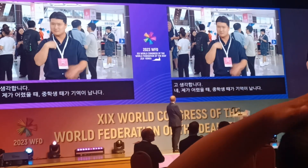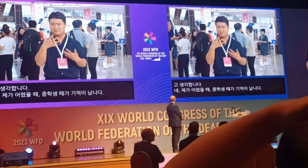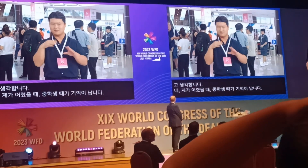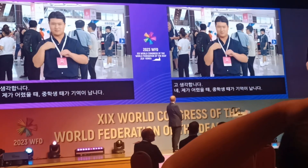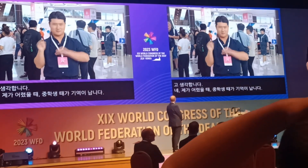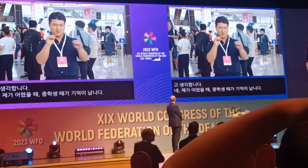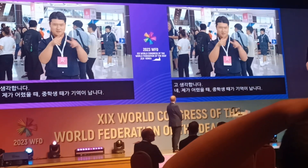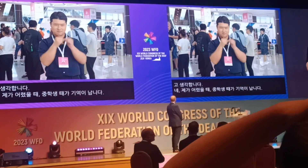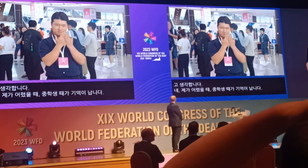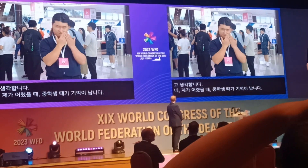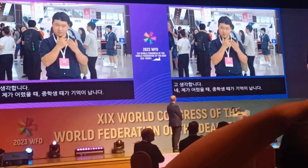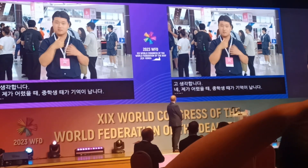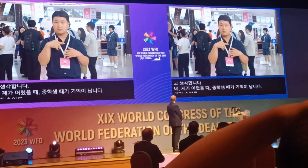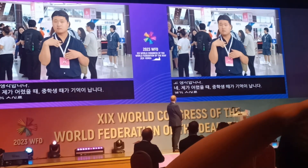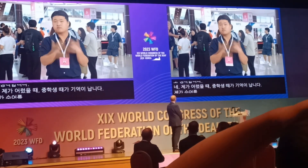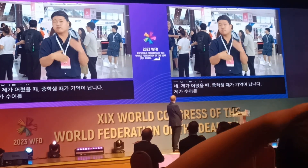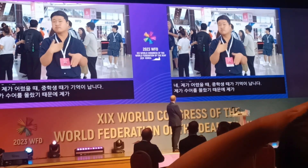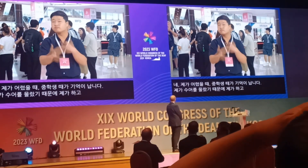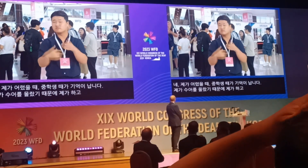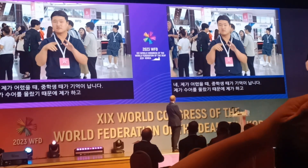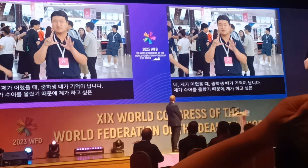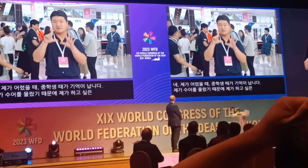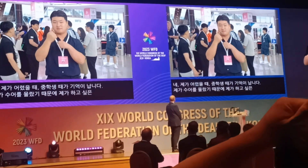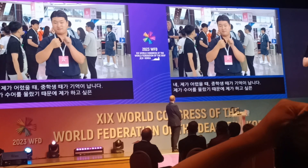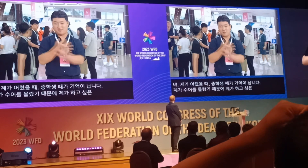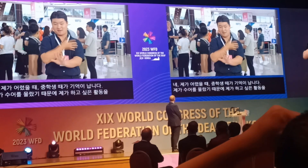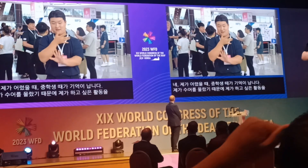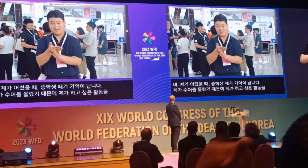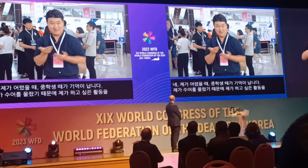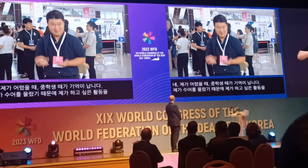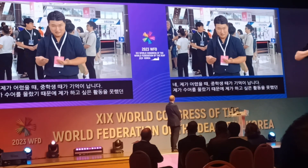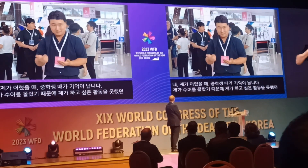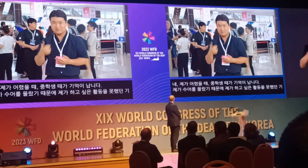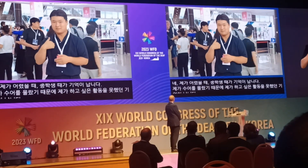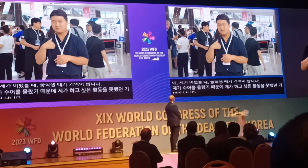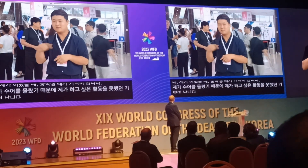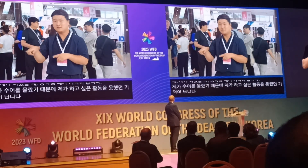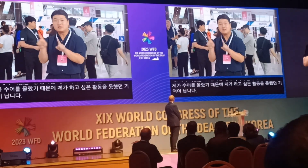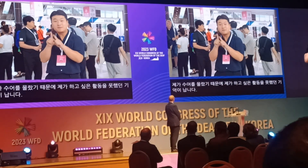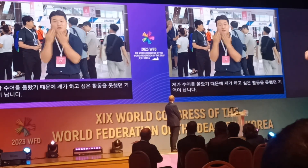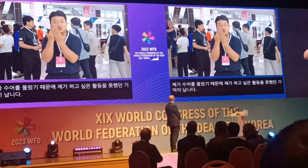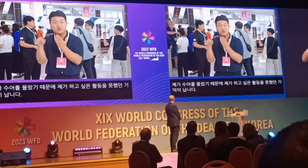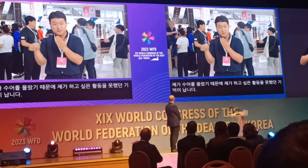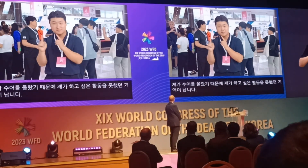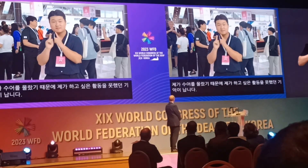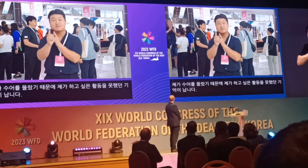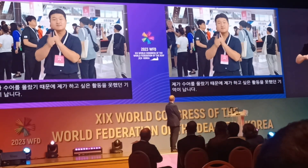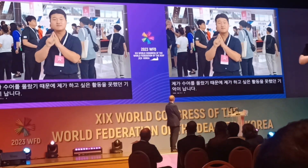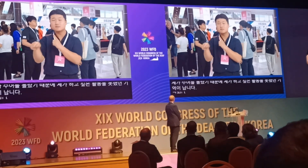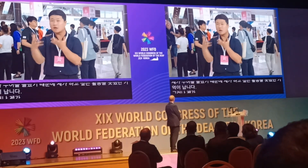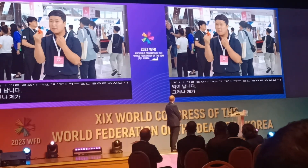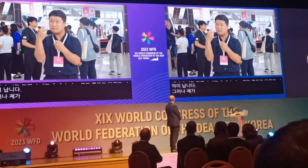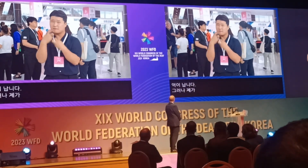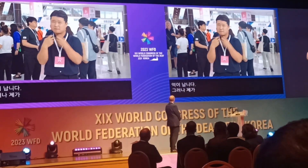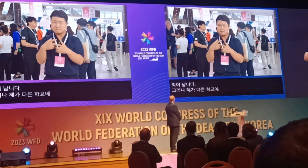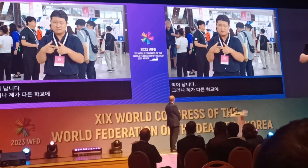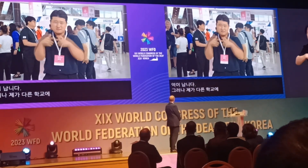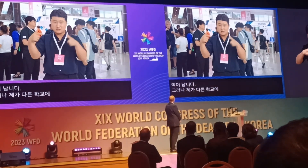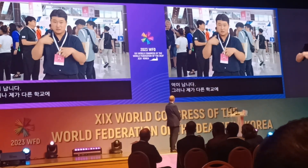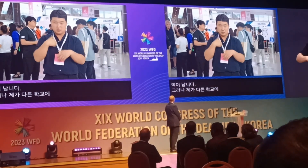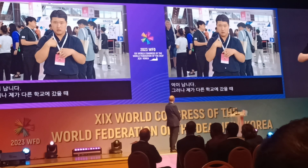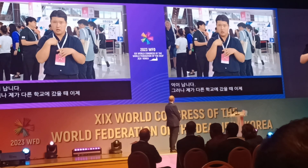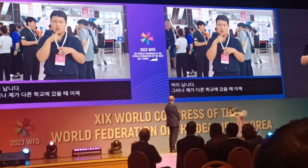somewhere else or go to another school because I couldn't have access. But when I went to another school for the past 7 years now, I was at